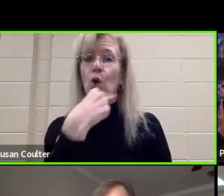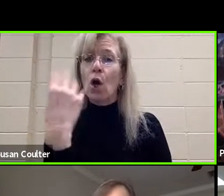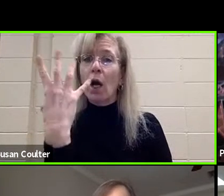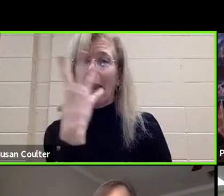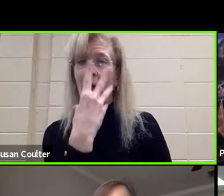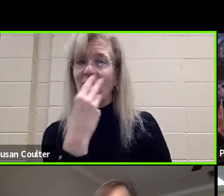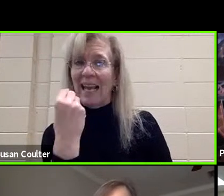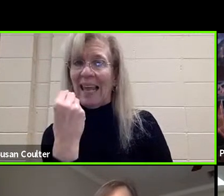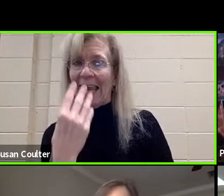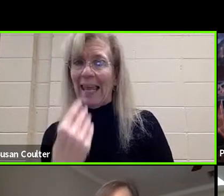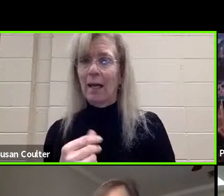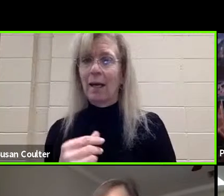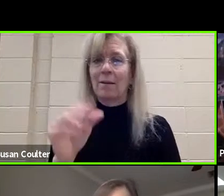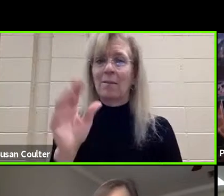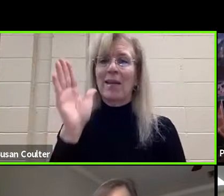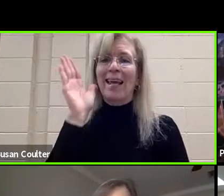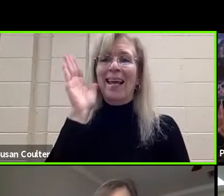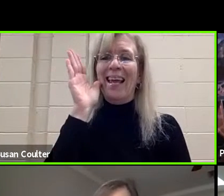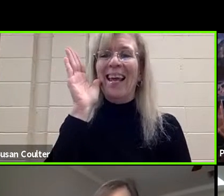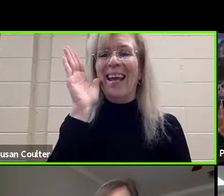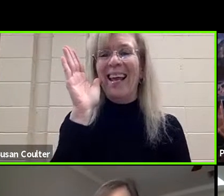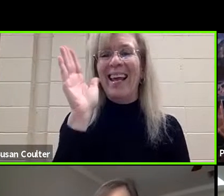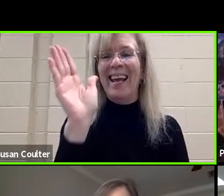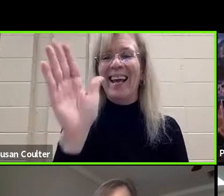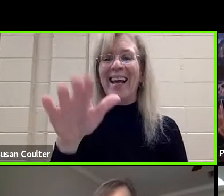You look lovely.